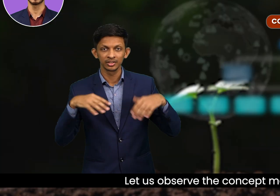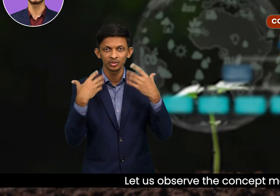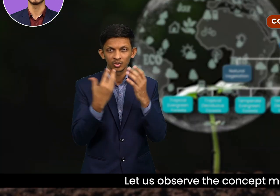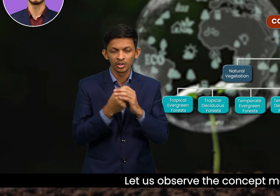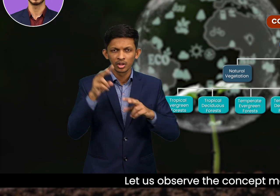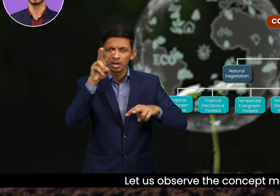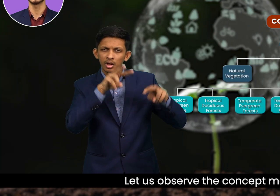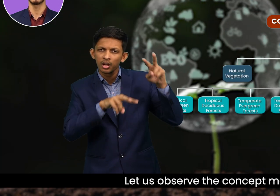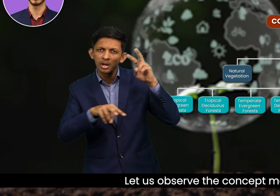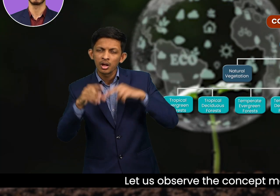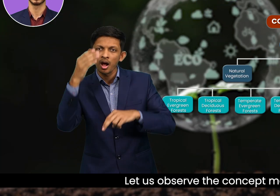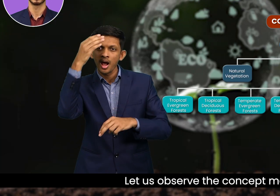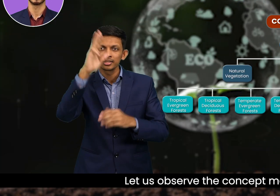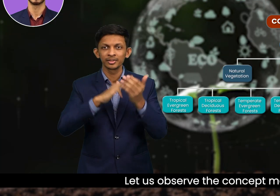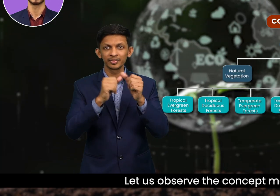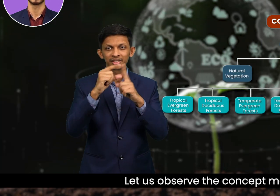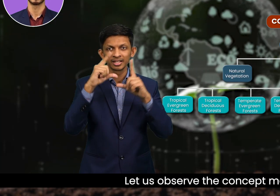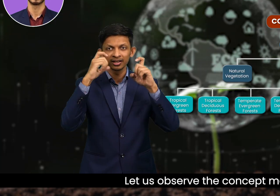Let us observe the concept map.